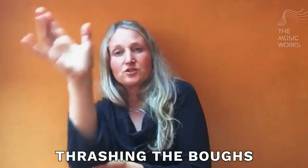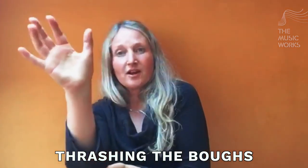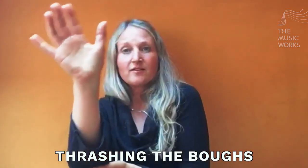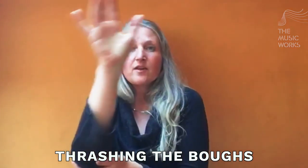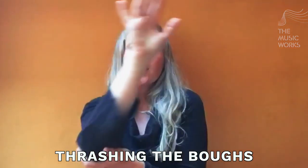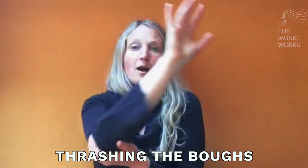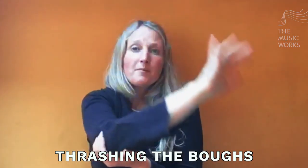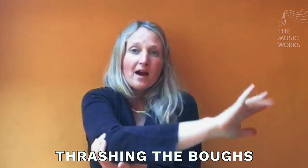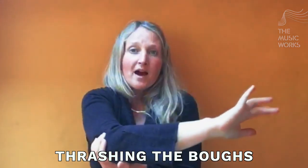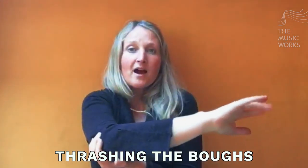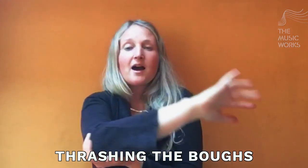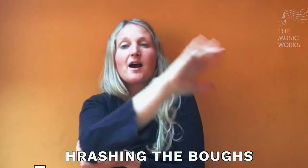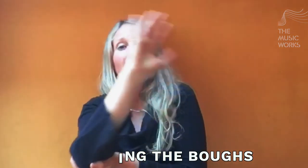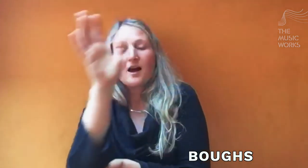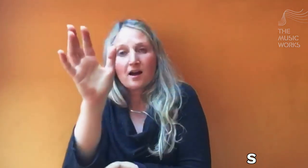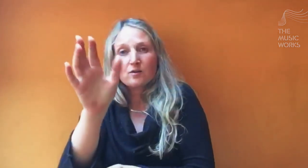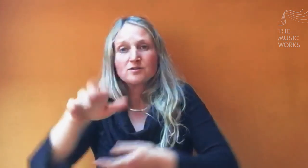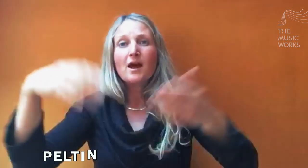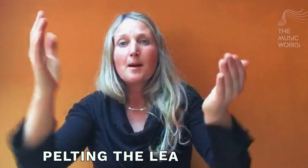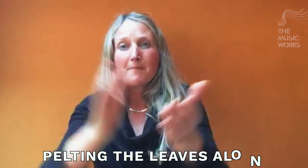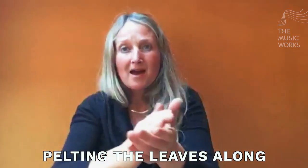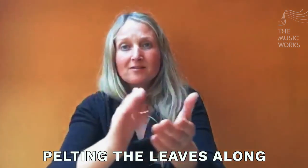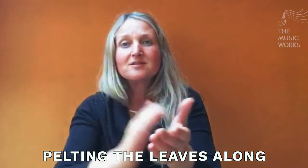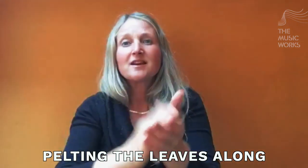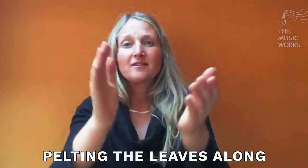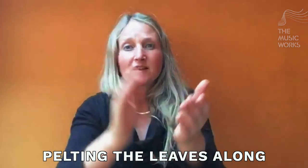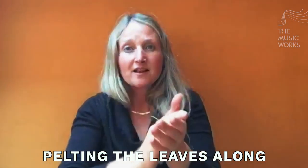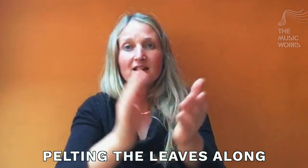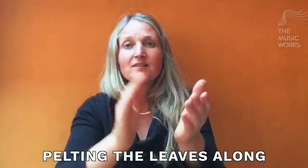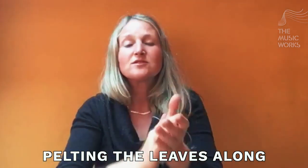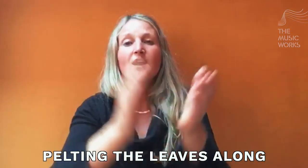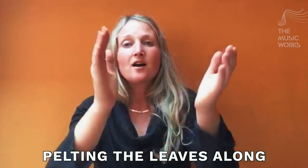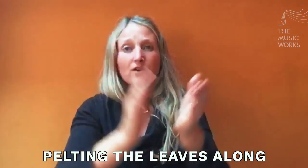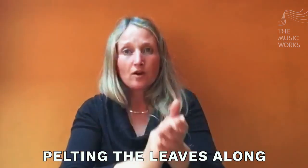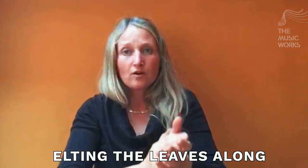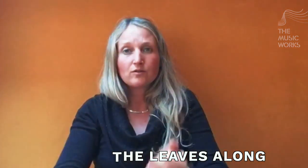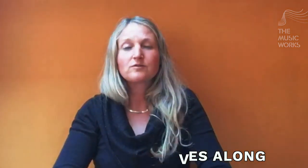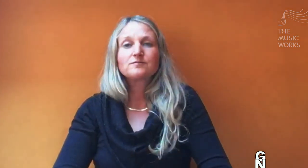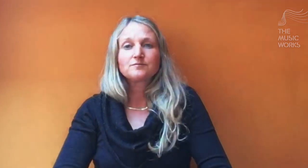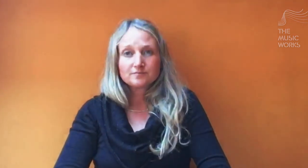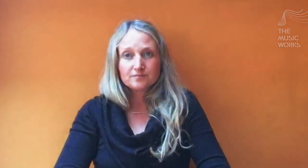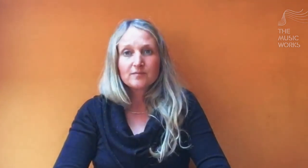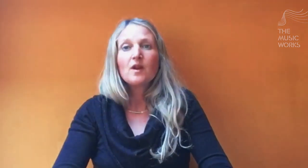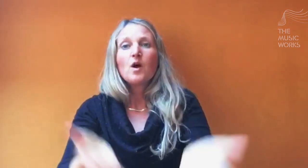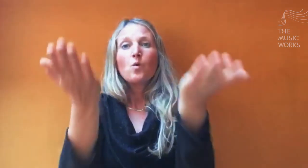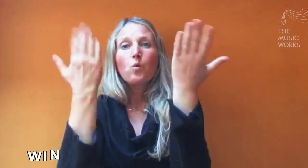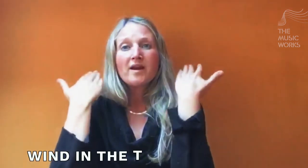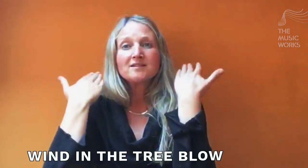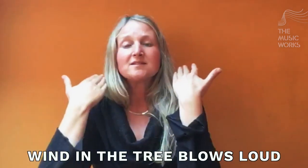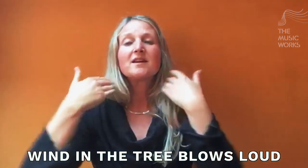Threshing the boughs, pelting the leaves along. Wind in